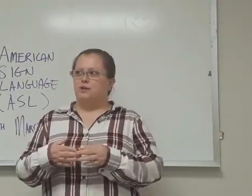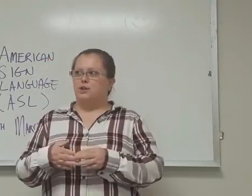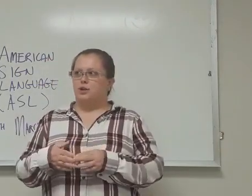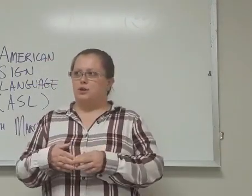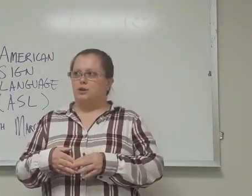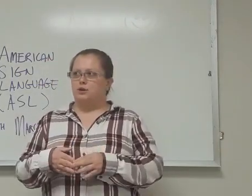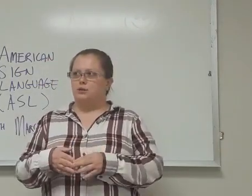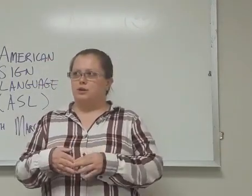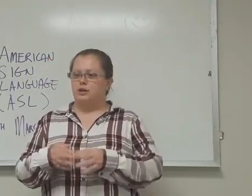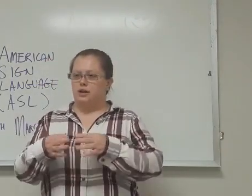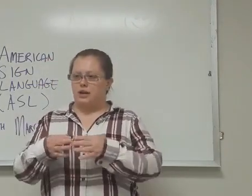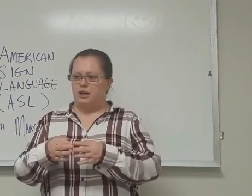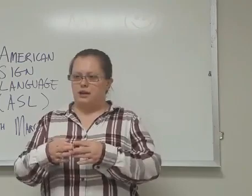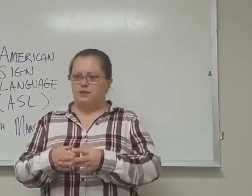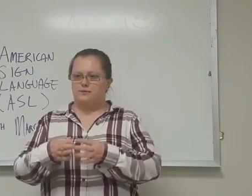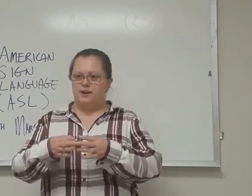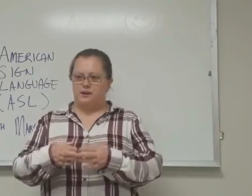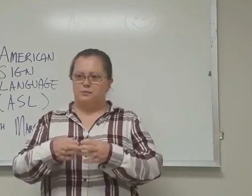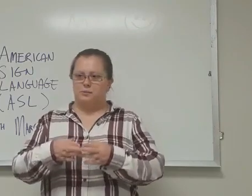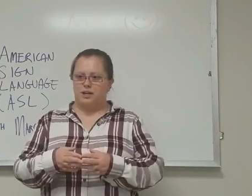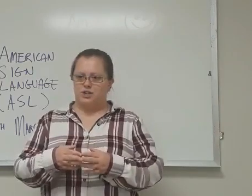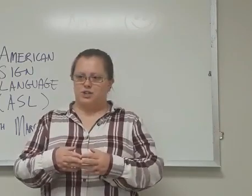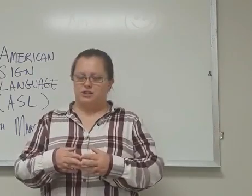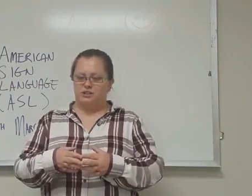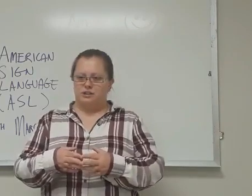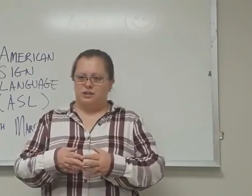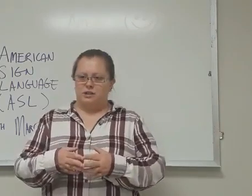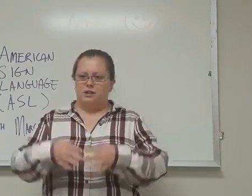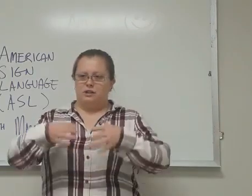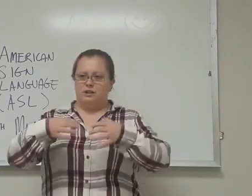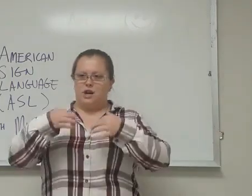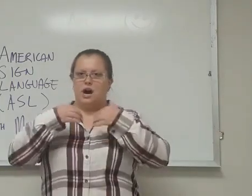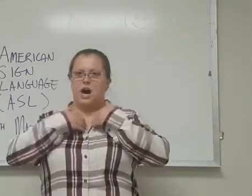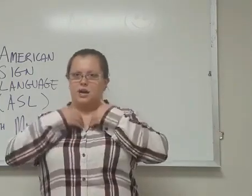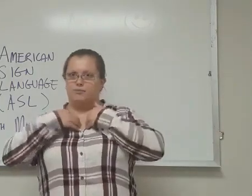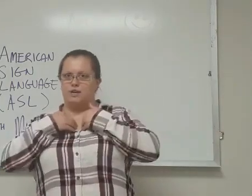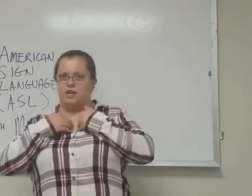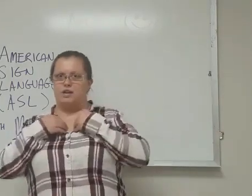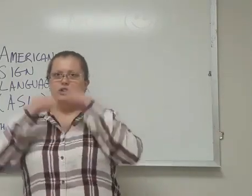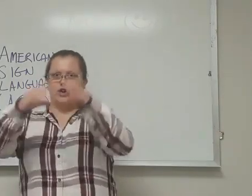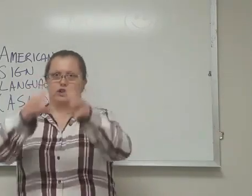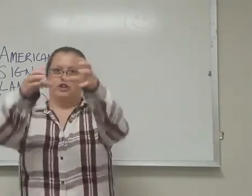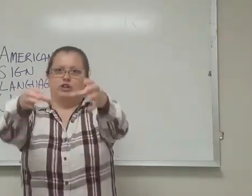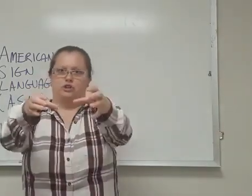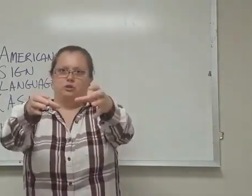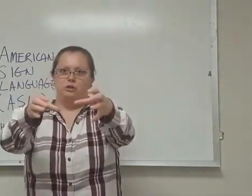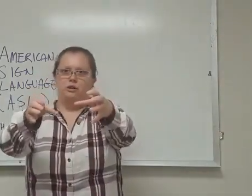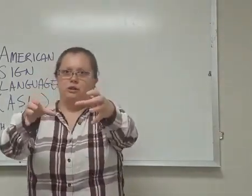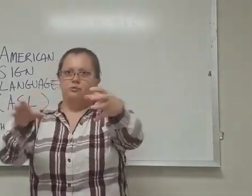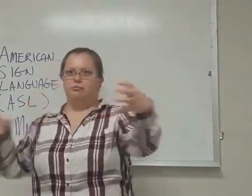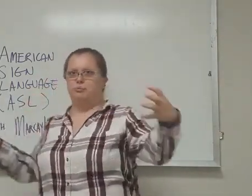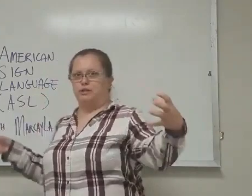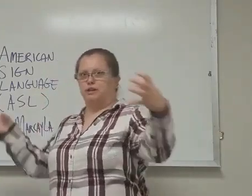even though it is very much I'm me, you're you, but